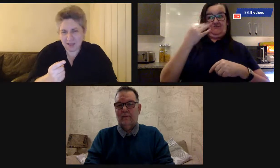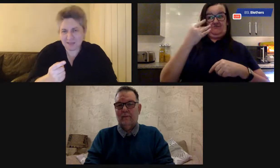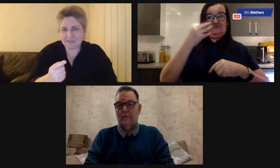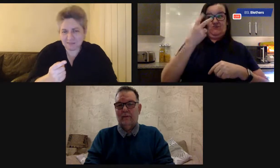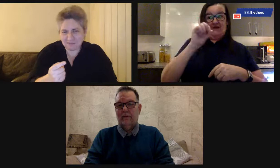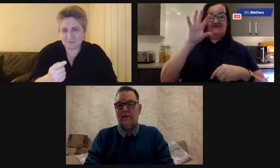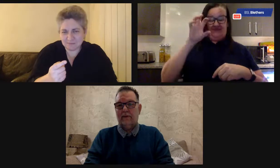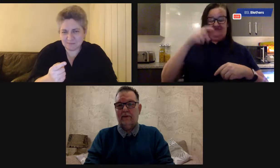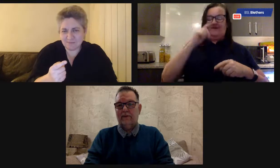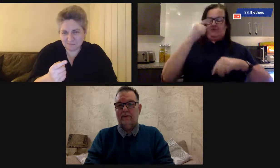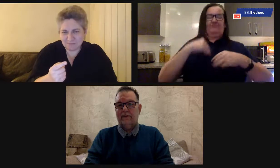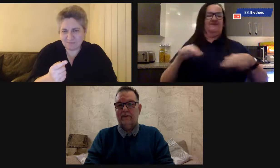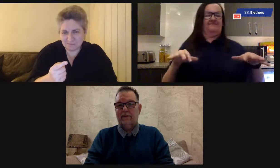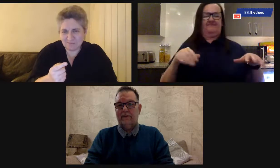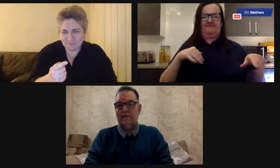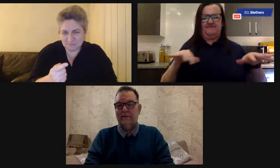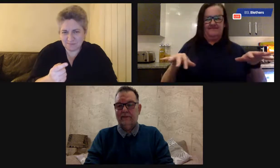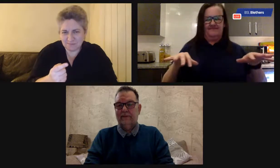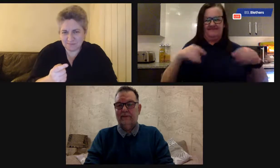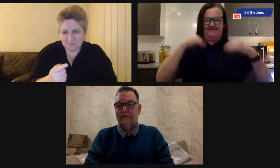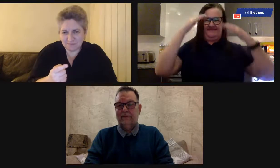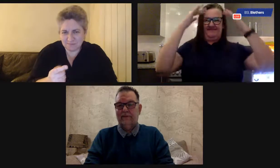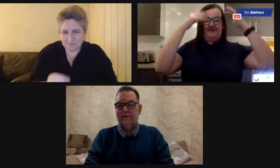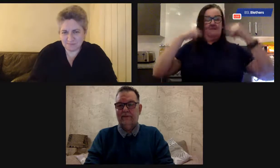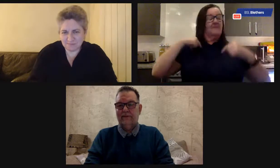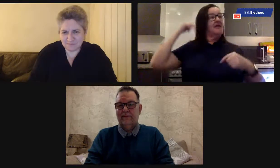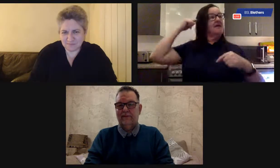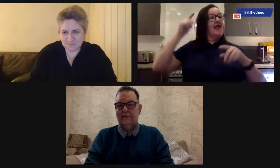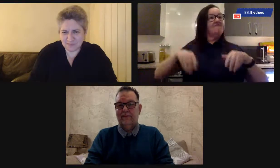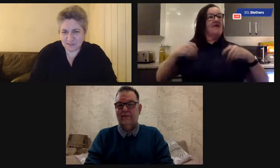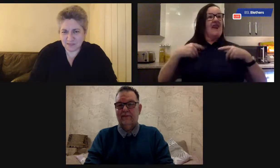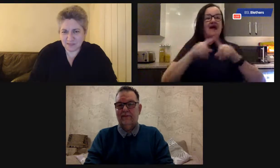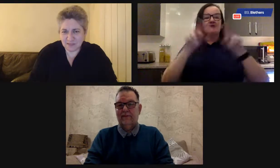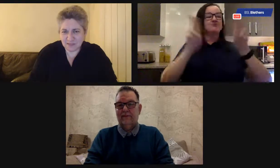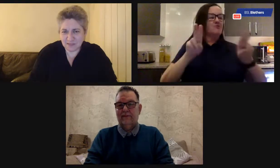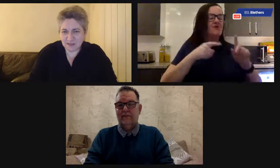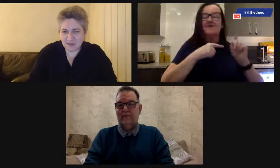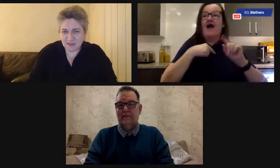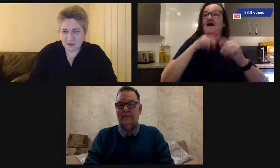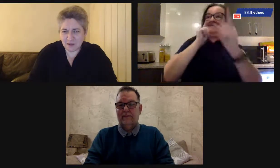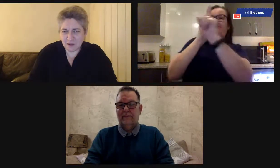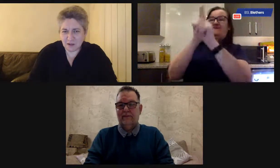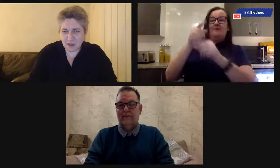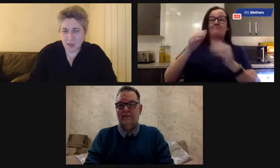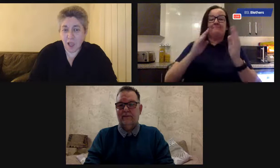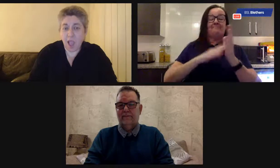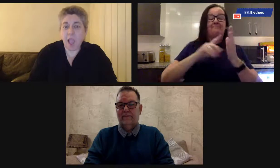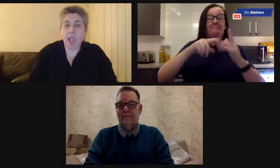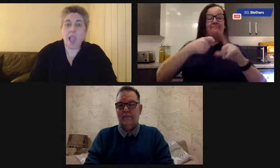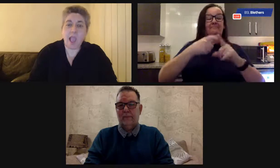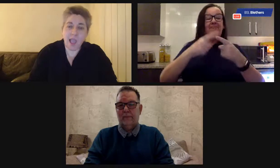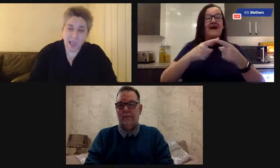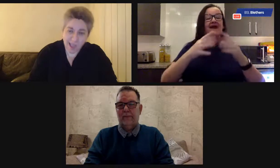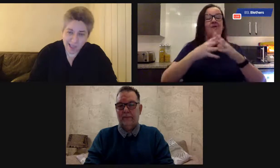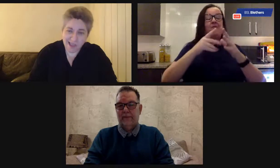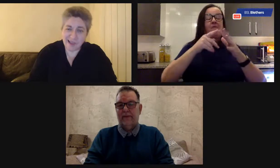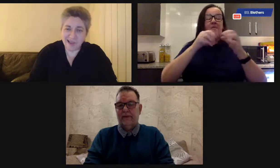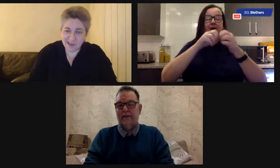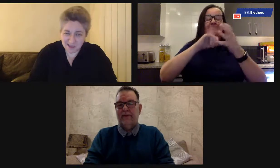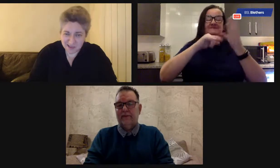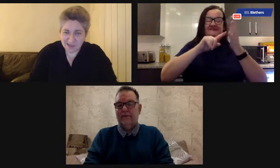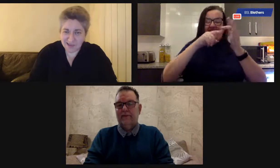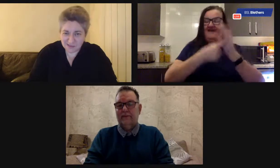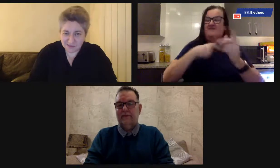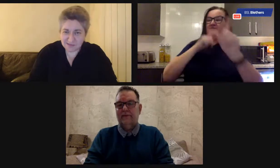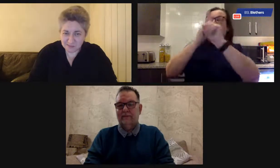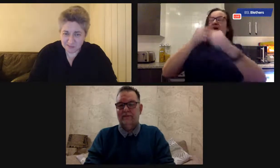maybe have more stories to tell. But I remember the first time, it was just like I was seeing